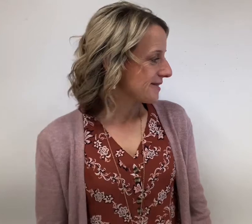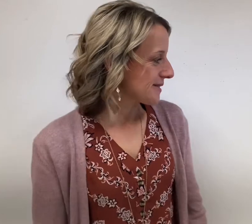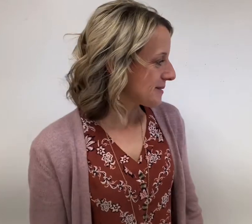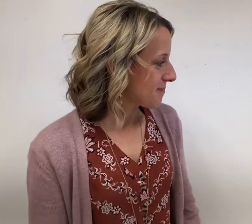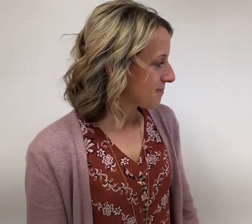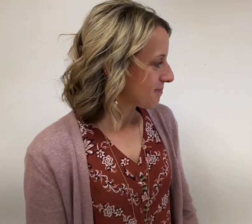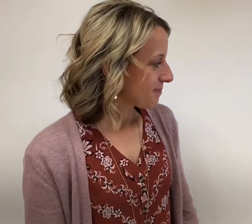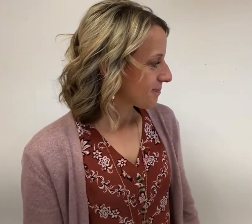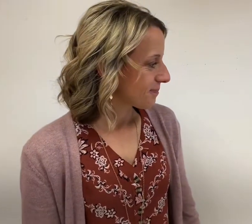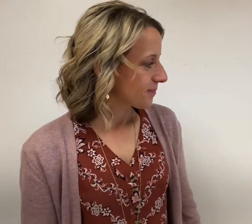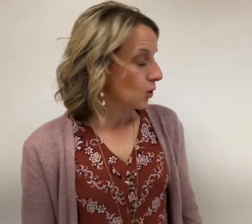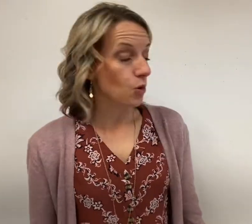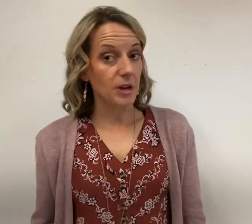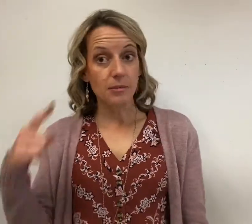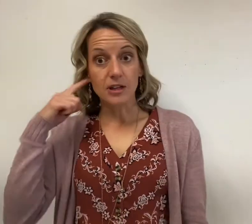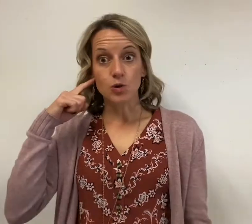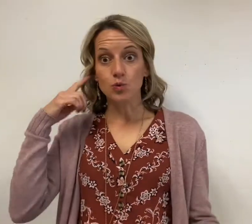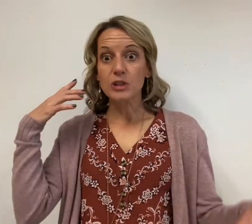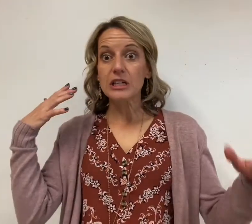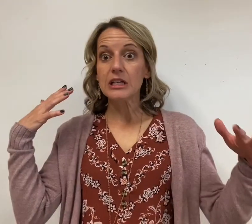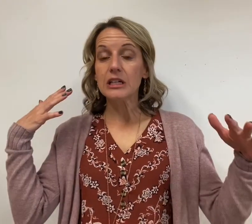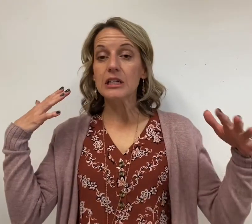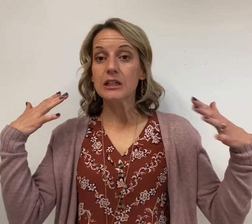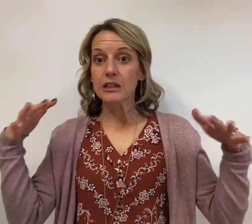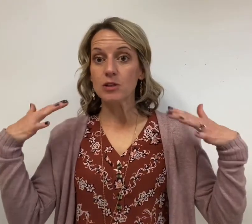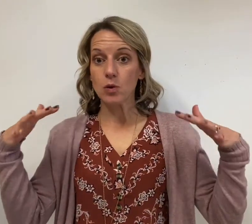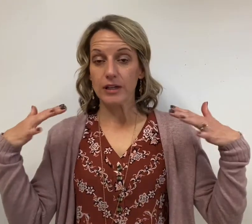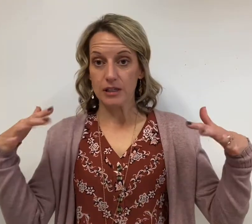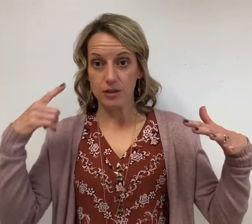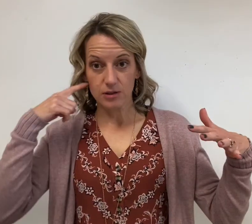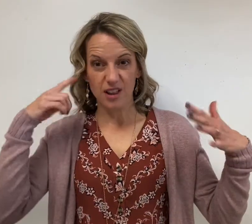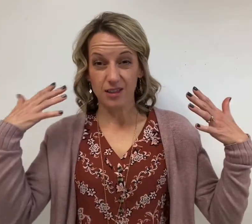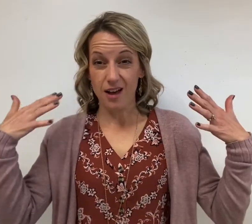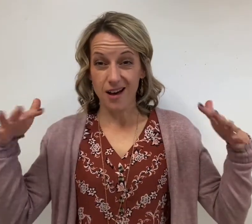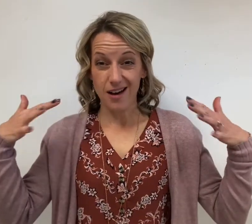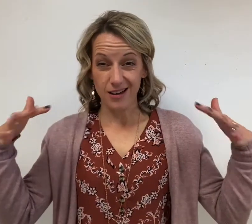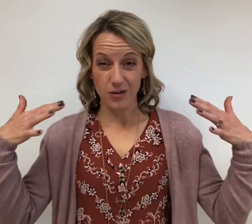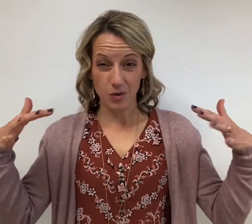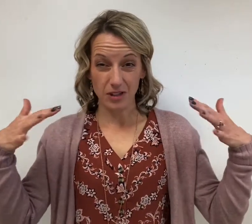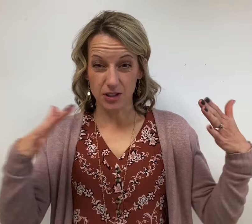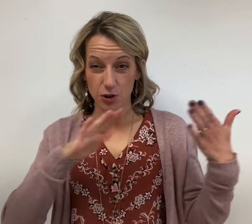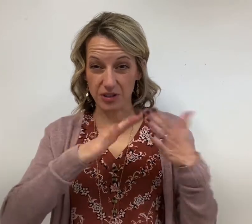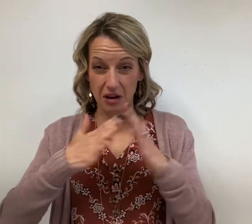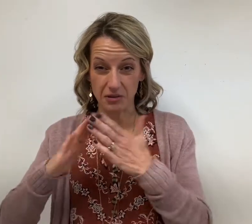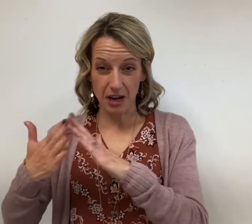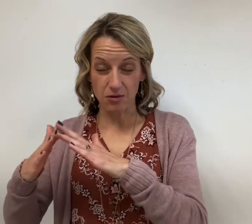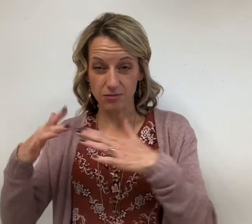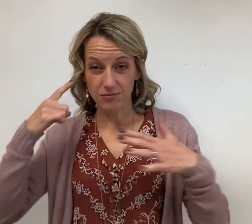farm. Or maybe it's really noisy. There's a lot of noise because you're downtown.